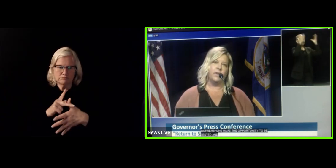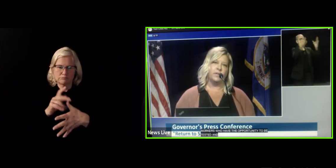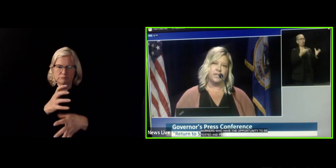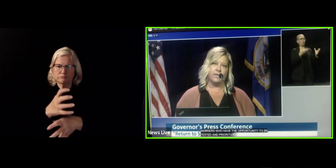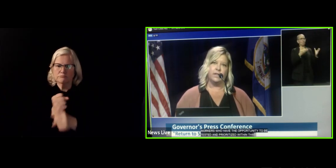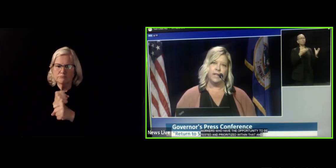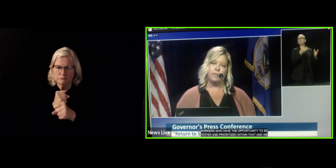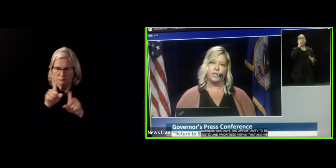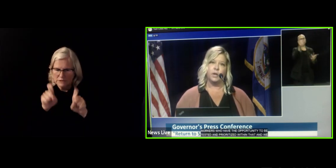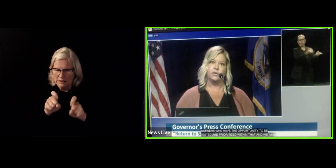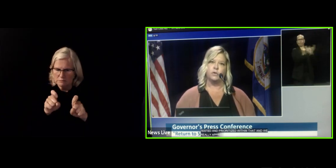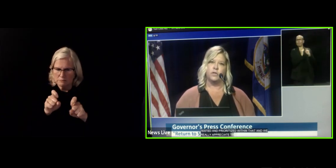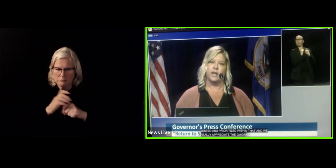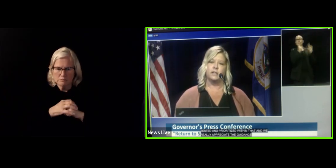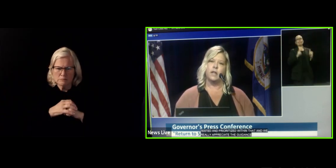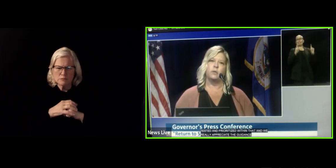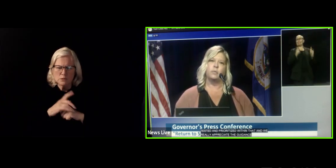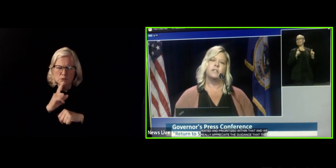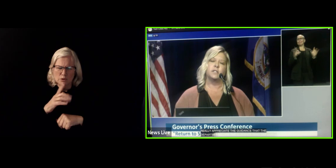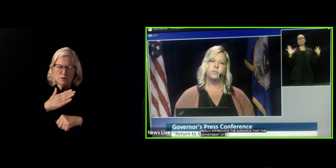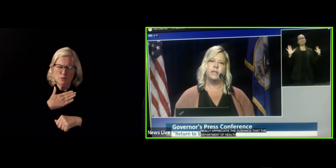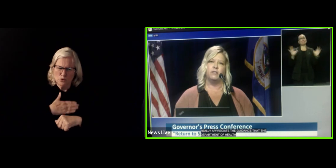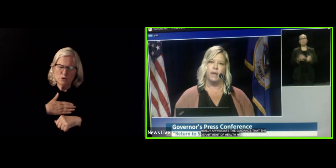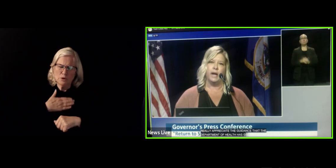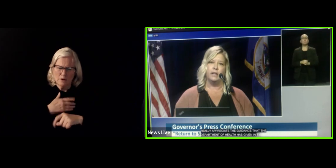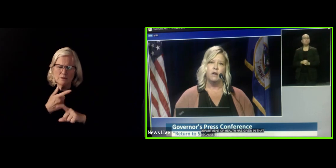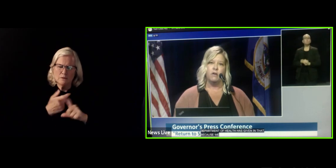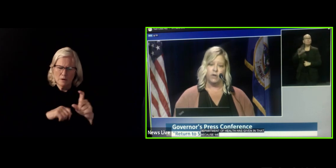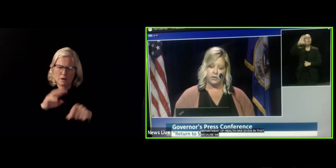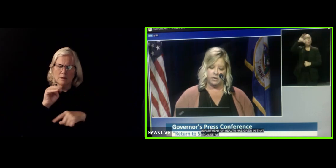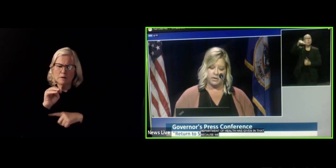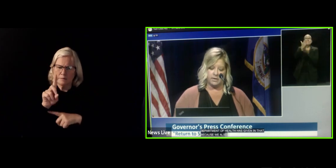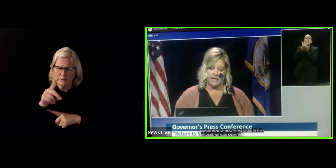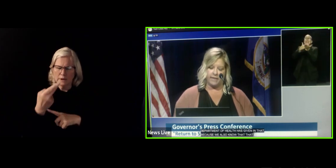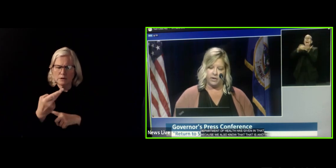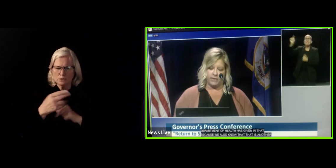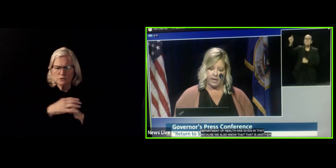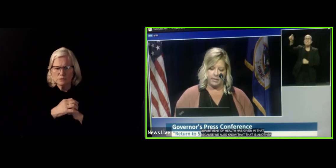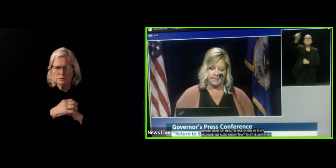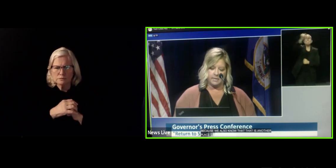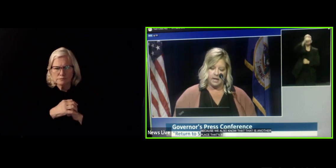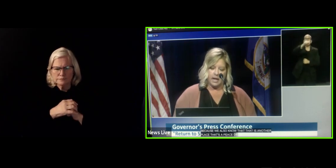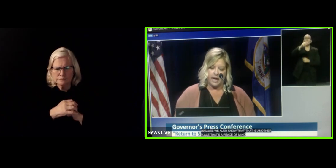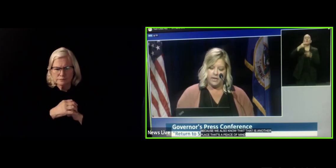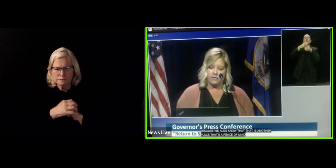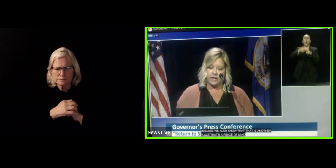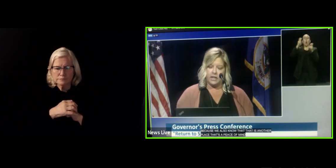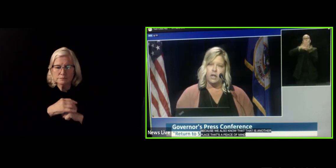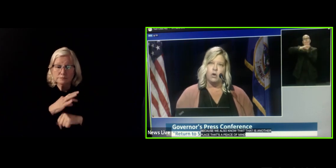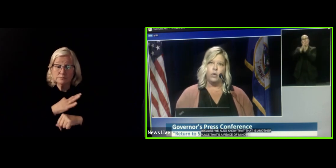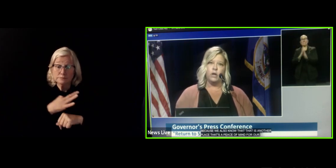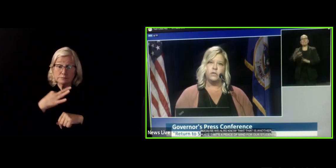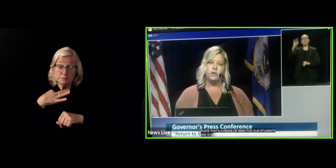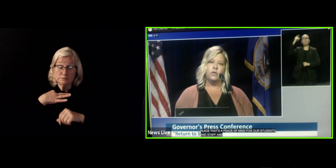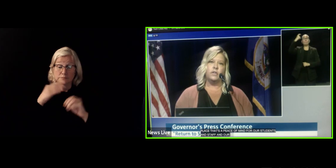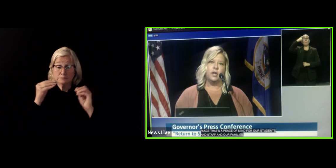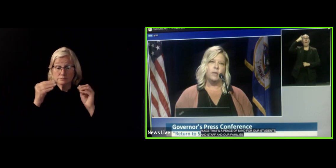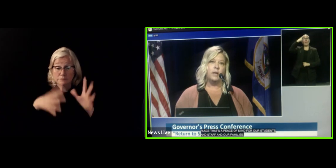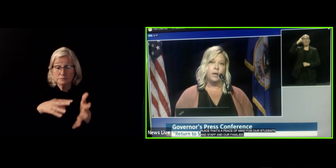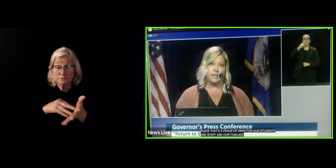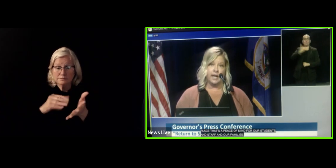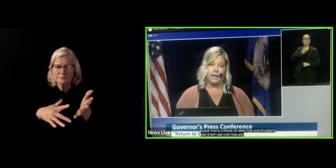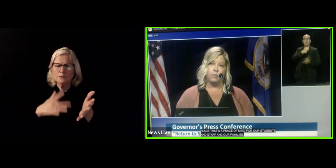Health has given in that, because we also know that that is another place that's a peace of mind for our students and staff and our families. And then finally, We also know that